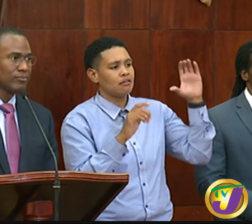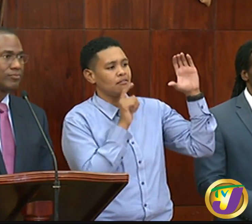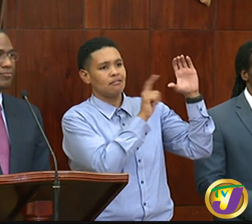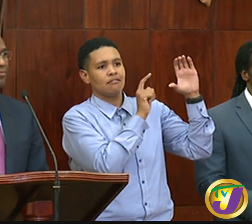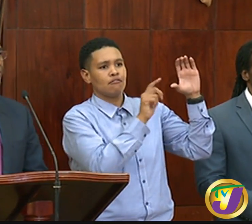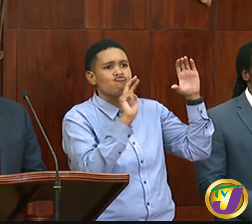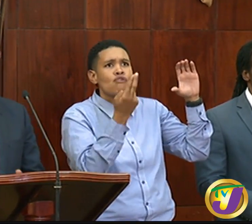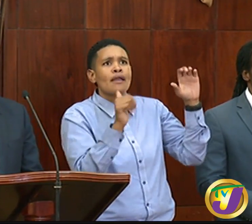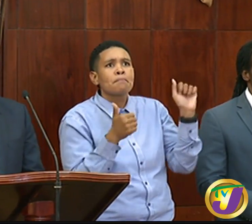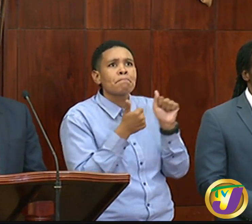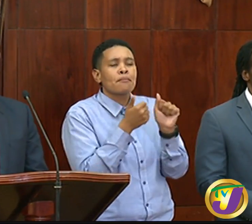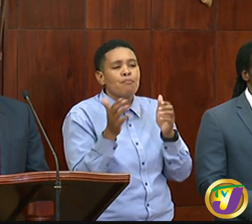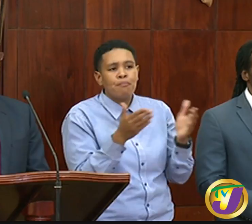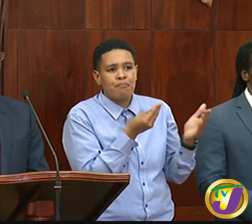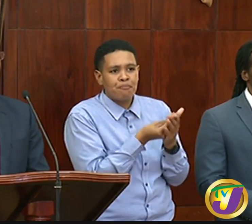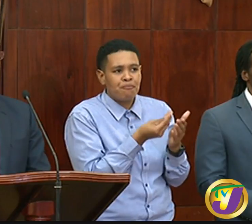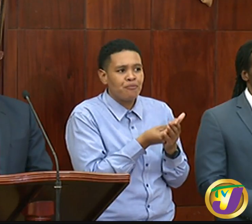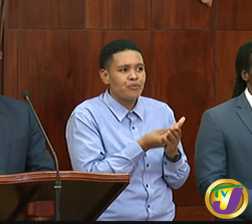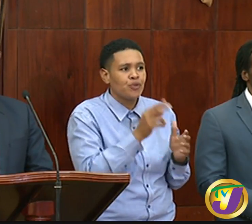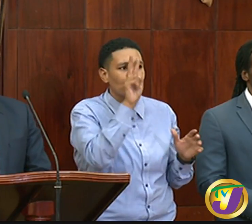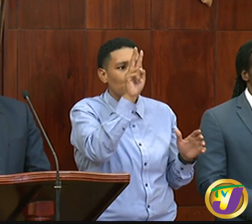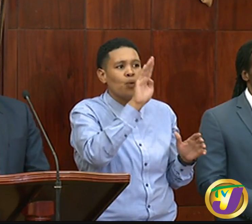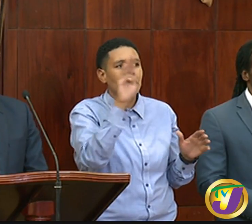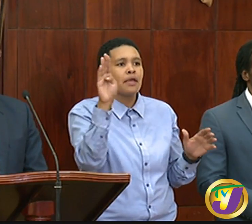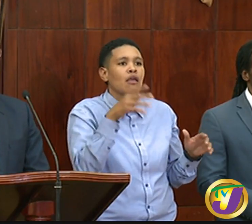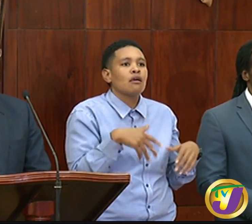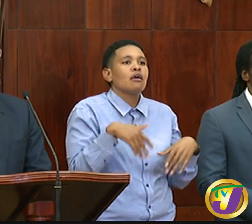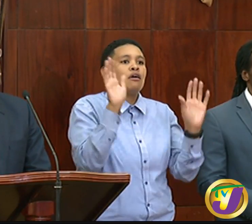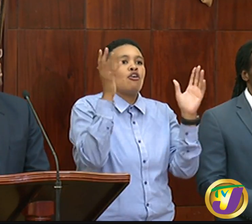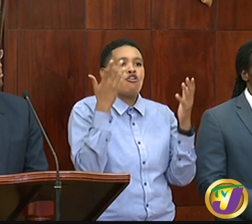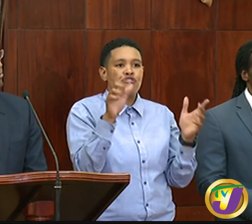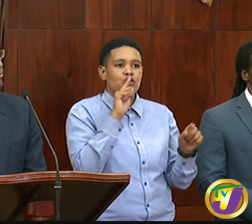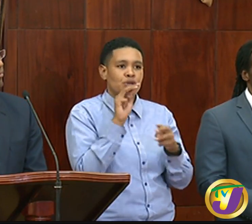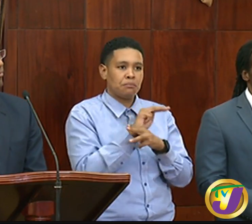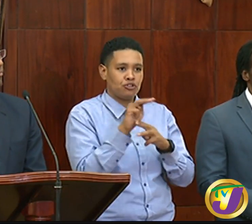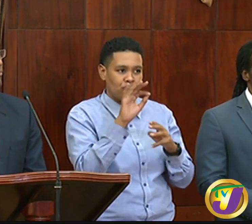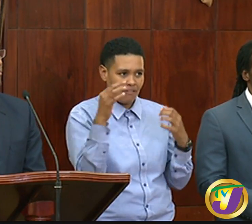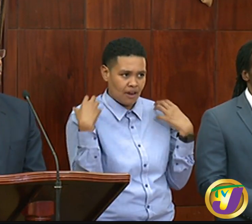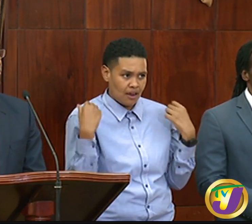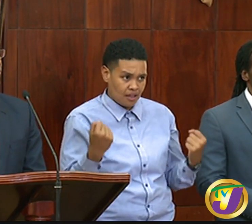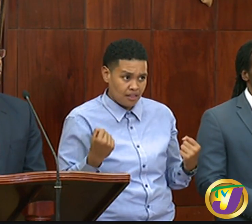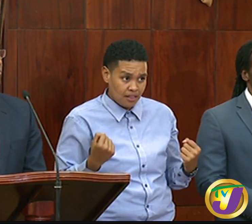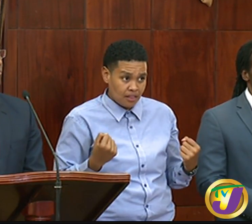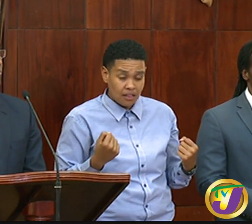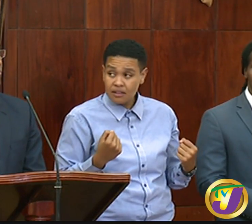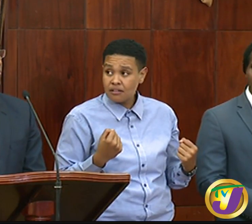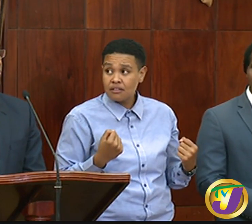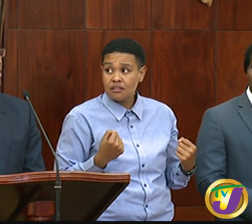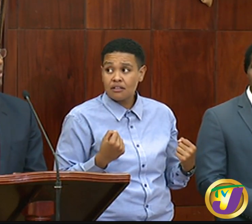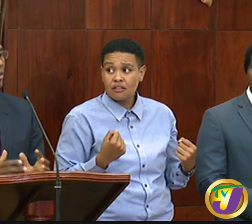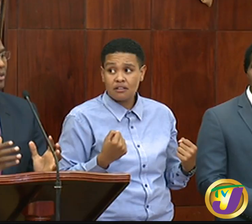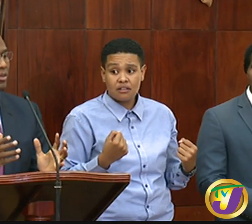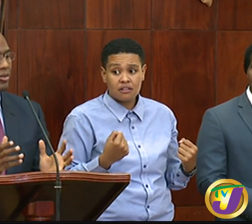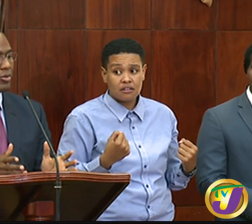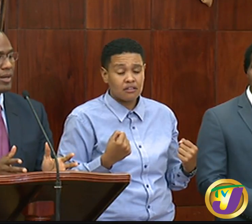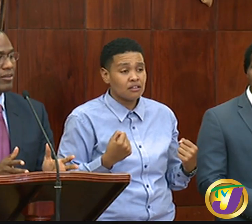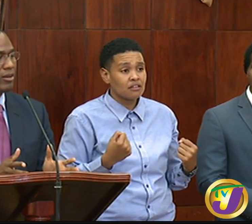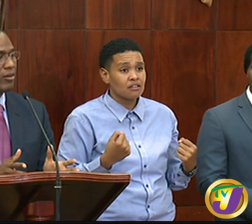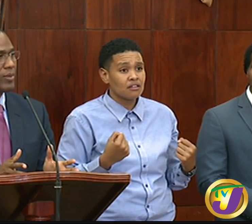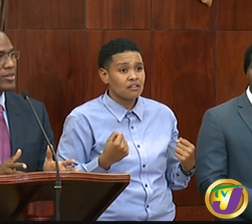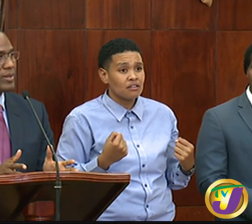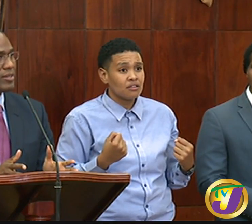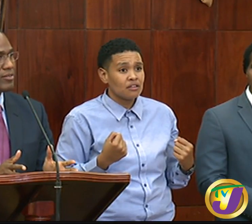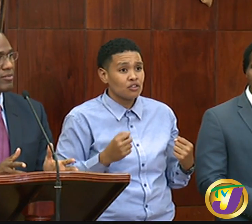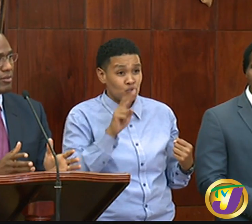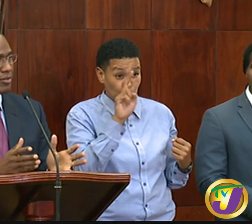fund, $2 billion of which have been released already to the Ministry of Health. Yes? The 2 billion